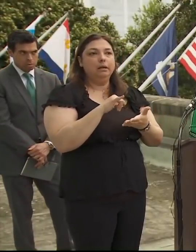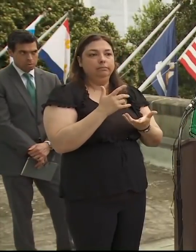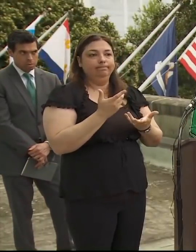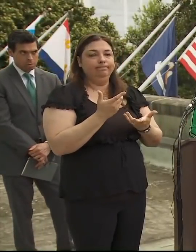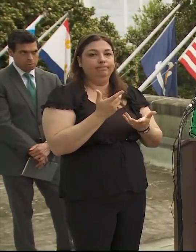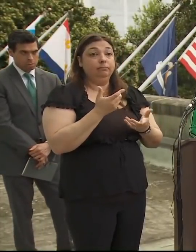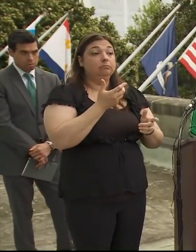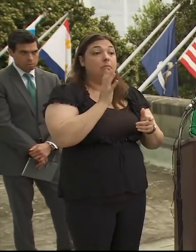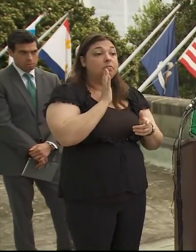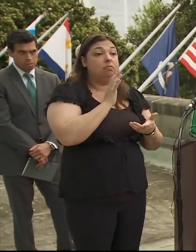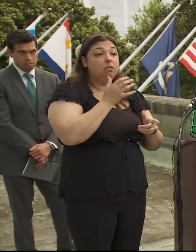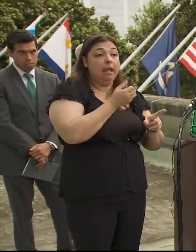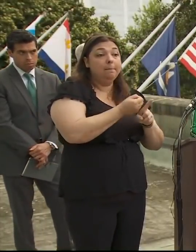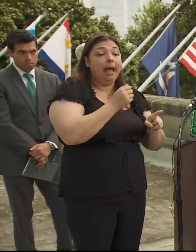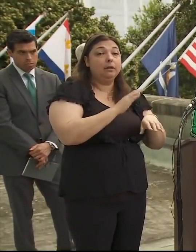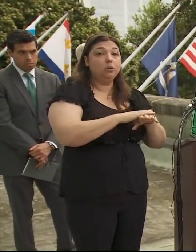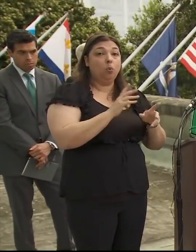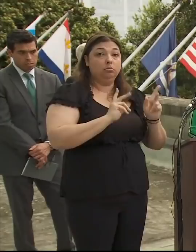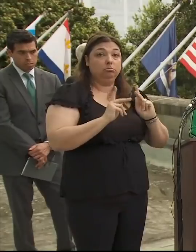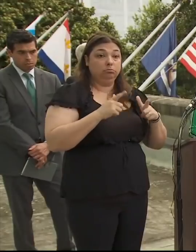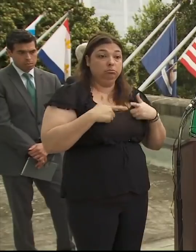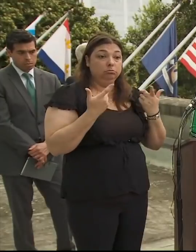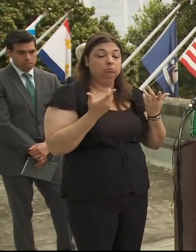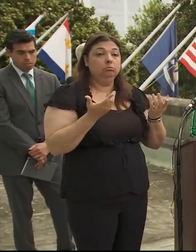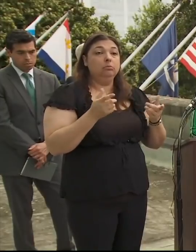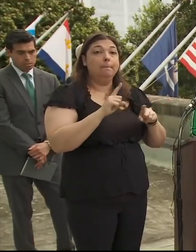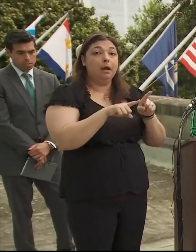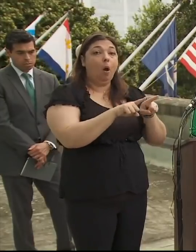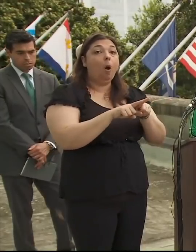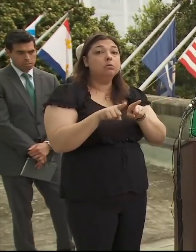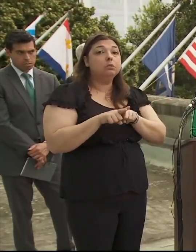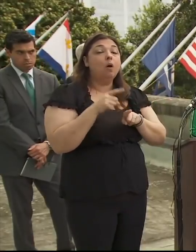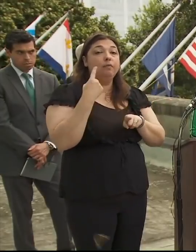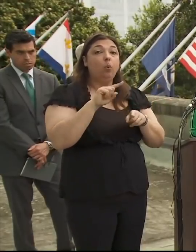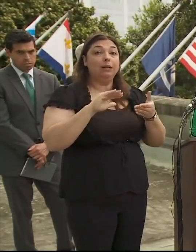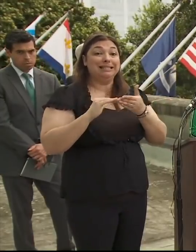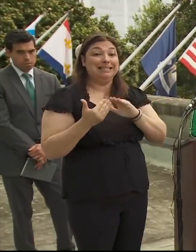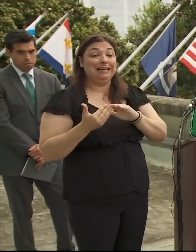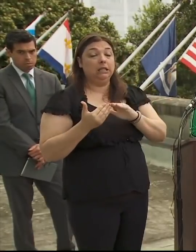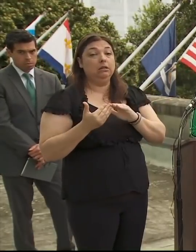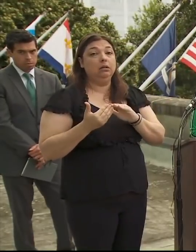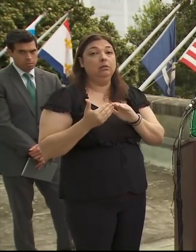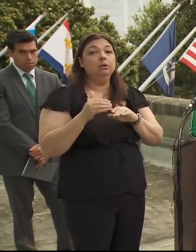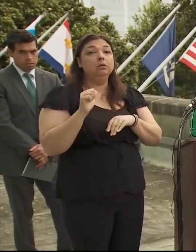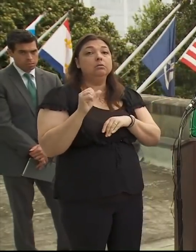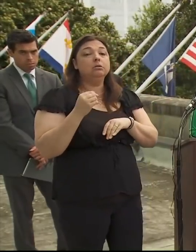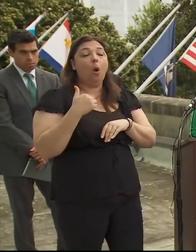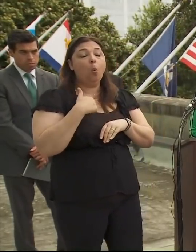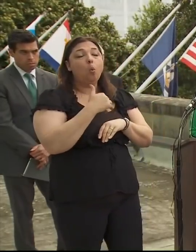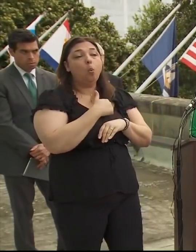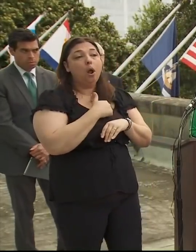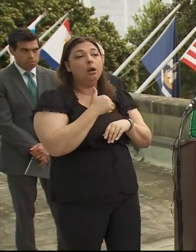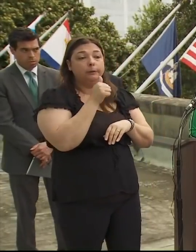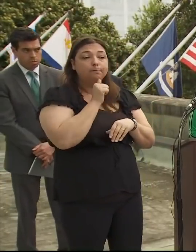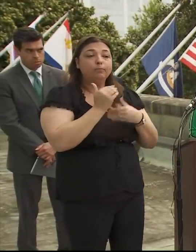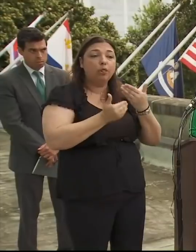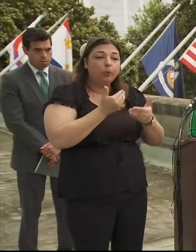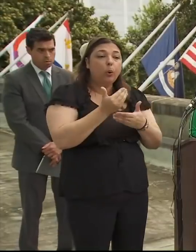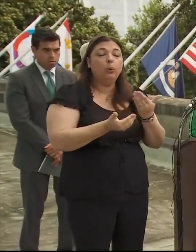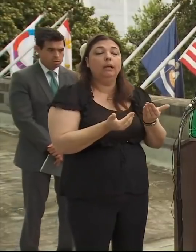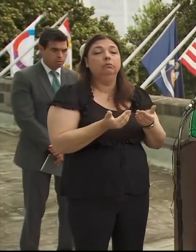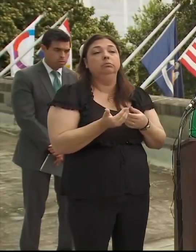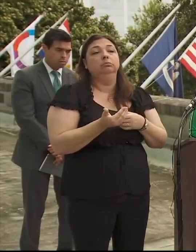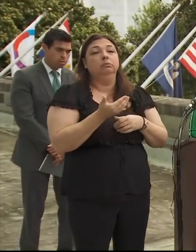only an impact on our residents, but also on the bottom line for the city. So we're moving through it the